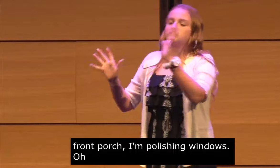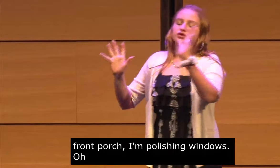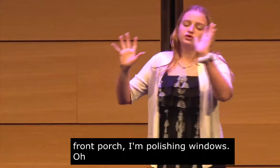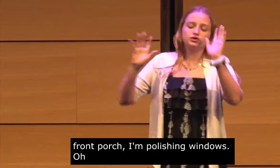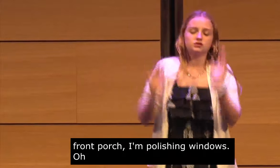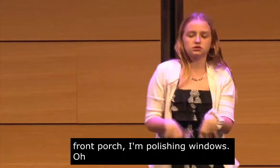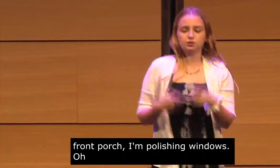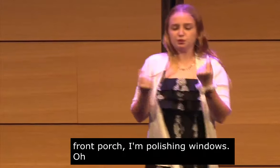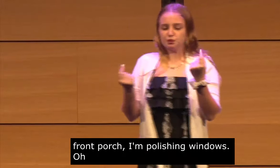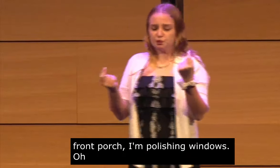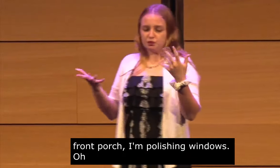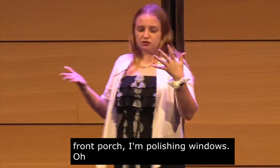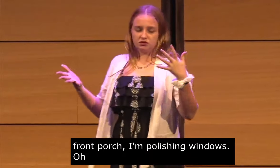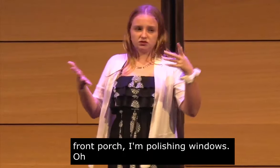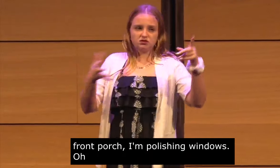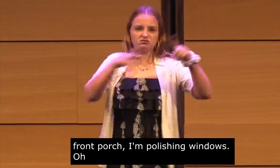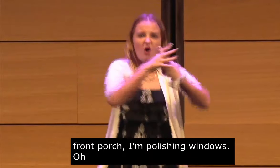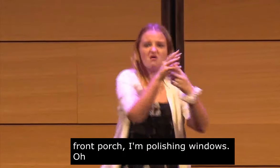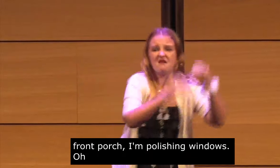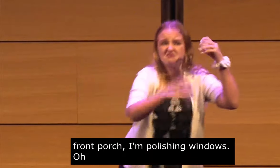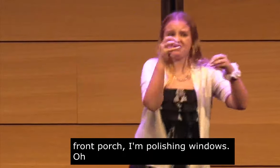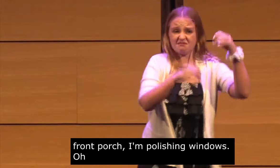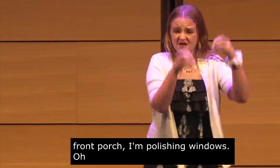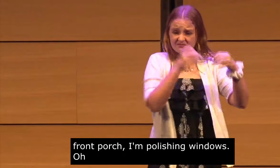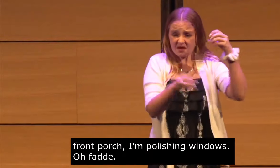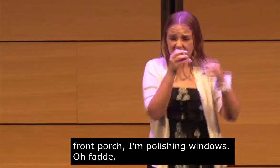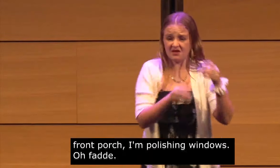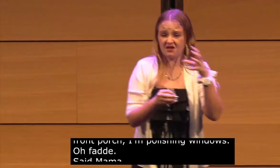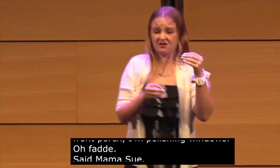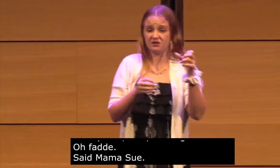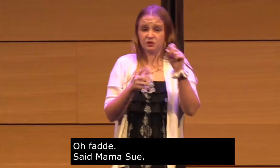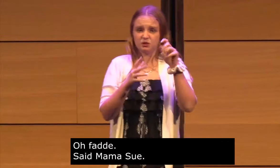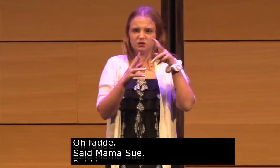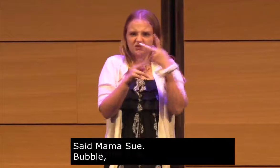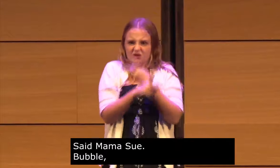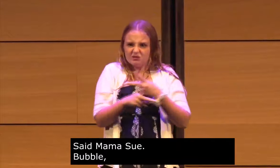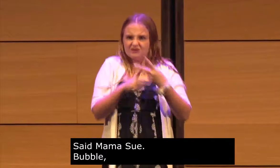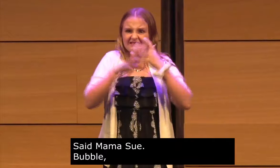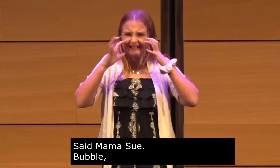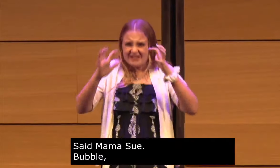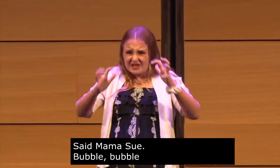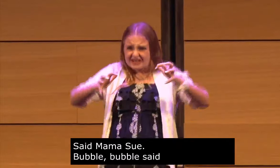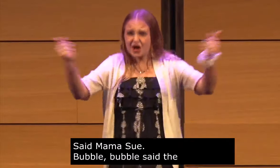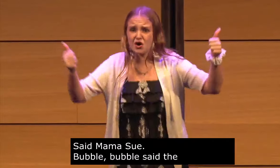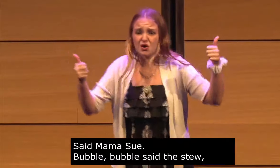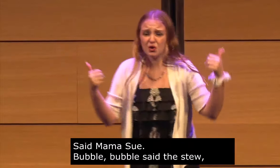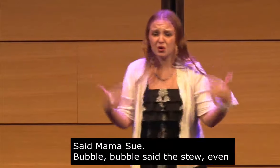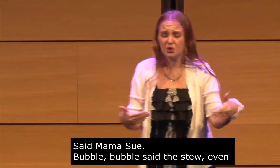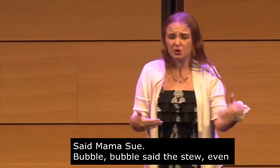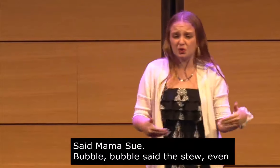"Oh, faddle," said Mama Sue. "Bubble, bubble," said the stew, even louder.